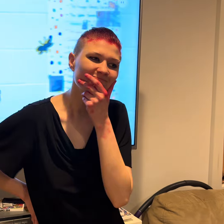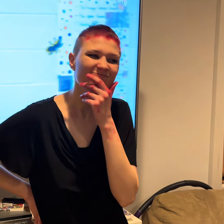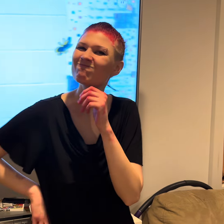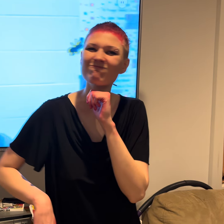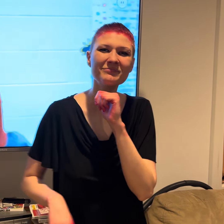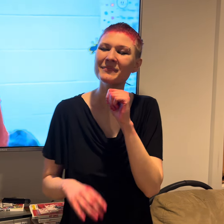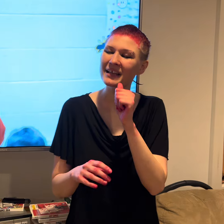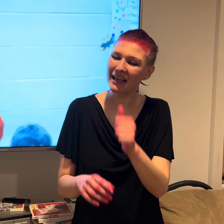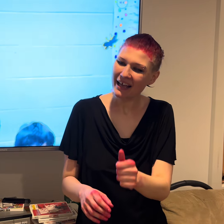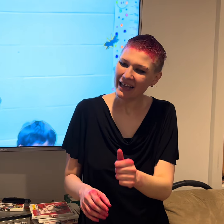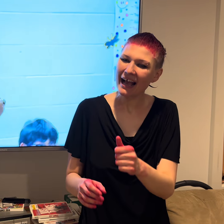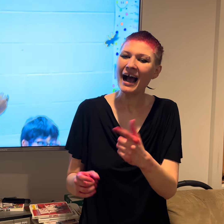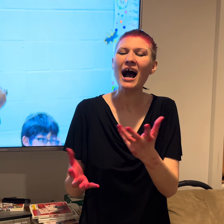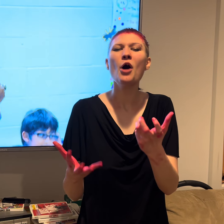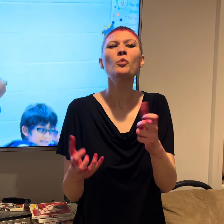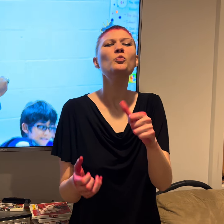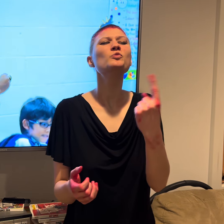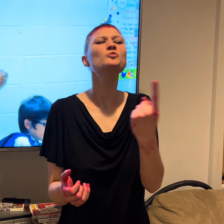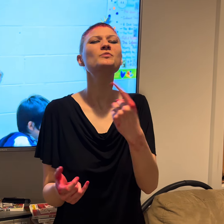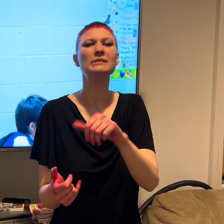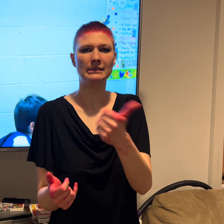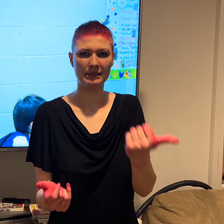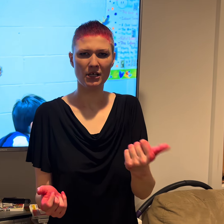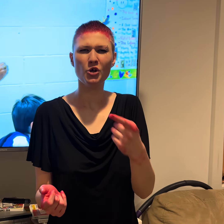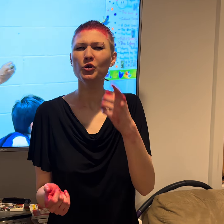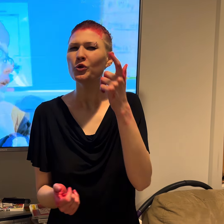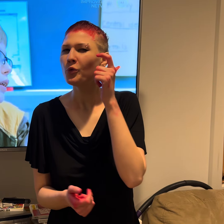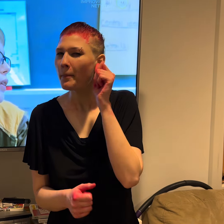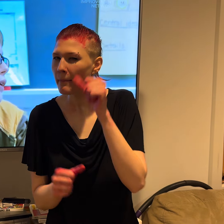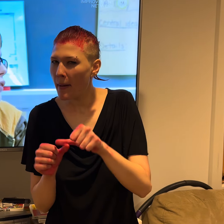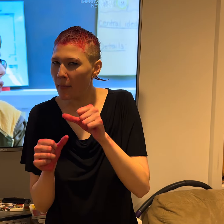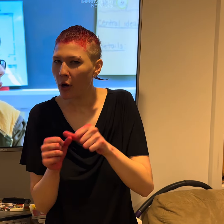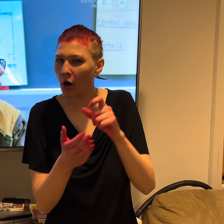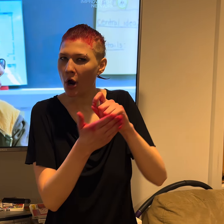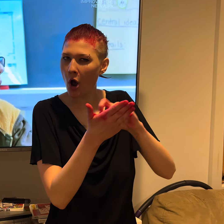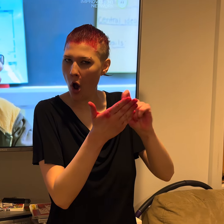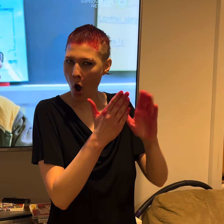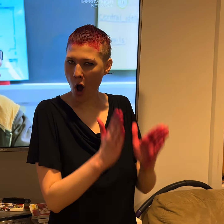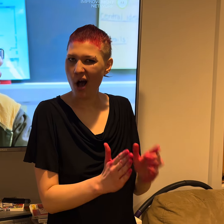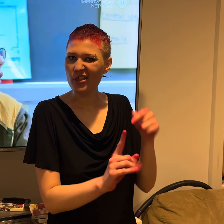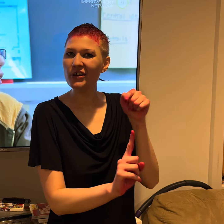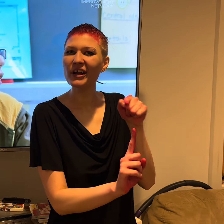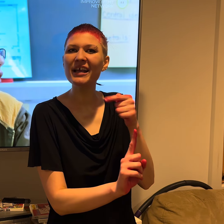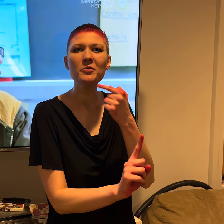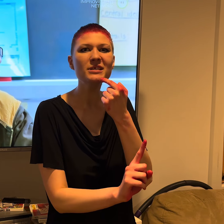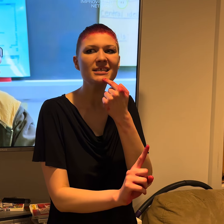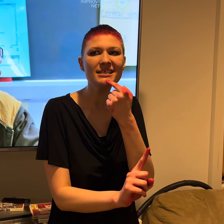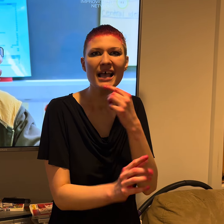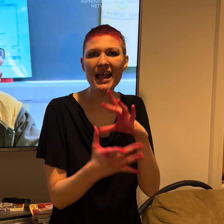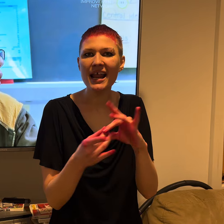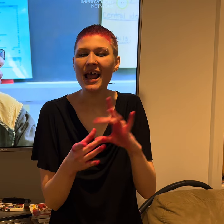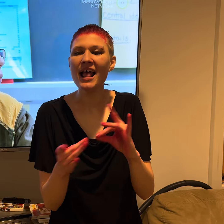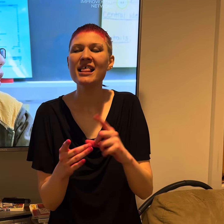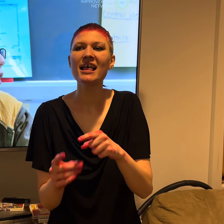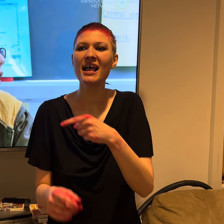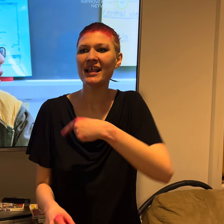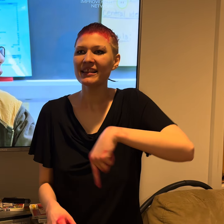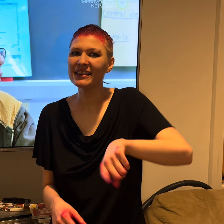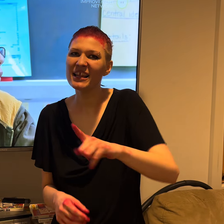were snickering and giggling? They were feeling happy because they didn't have to deal with Margaret anymore.